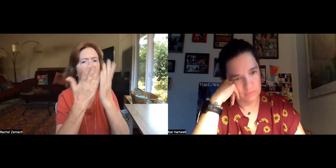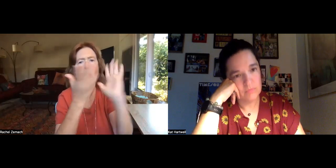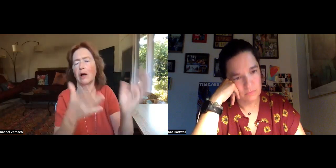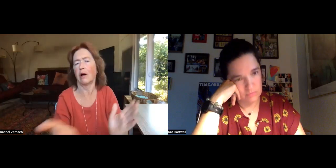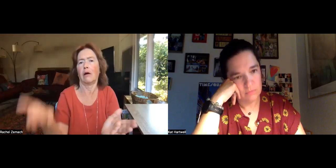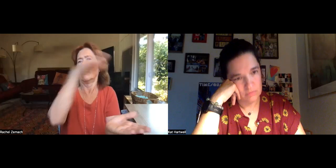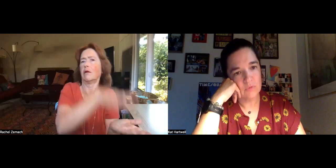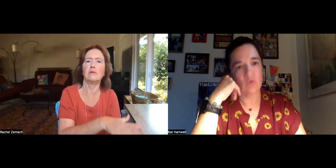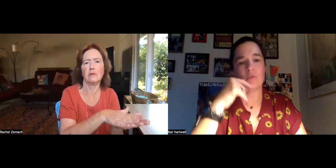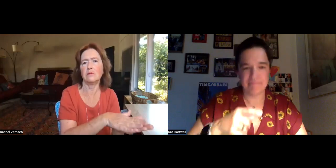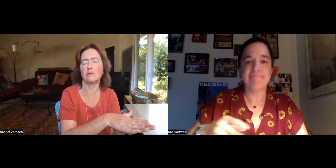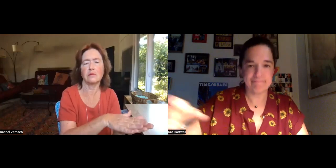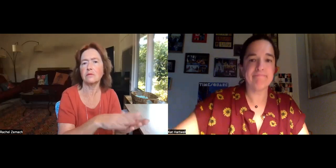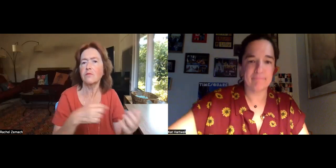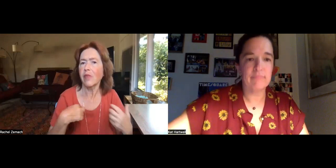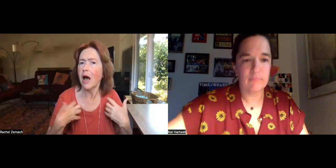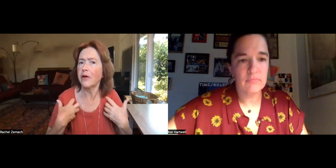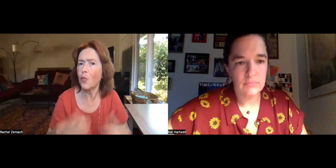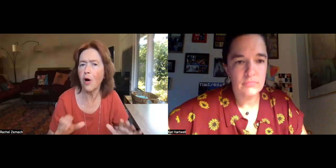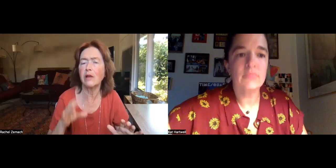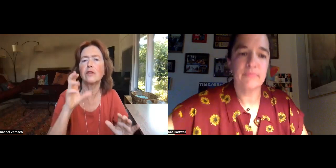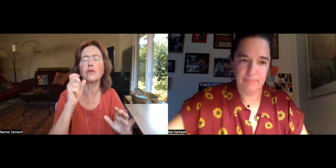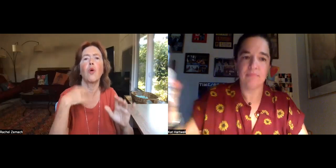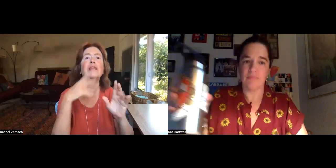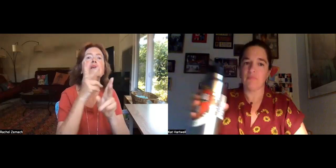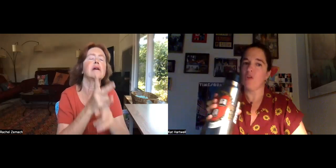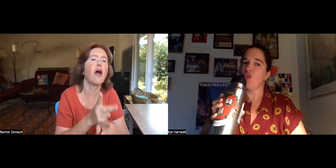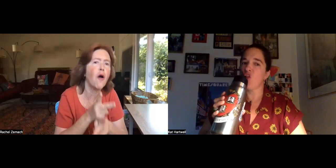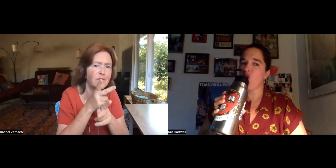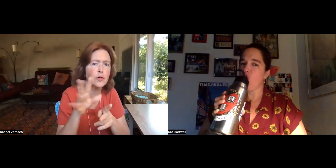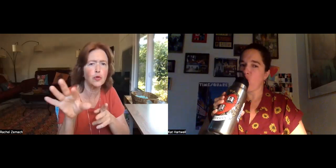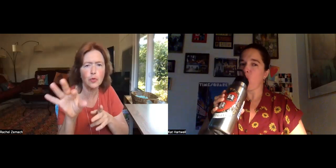That book was terrible to